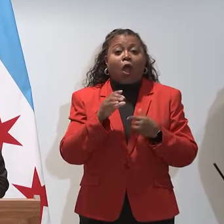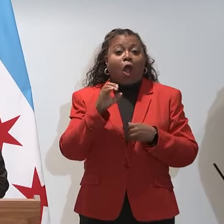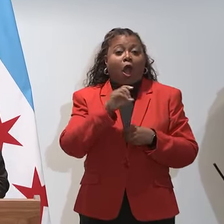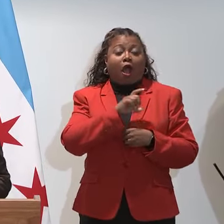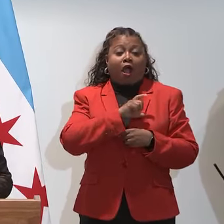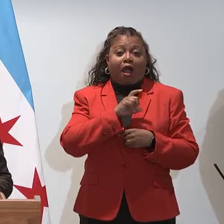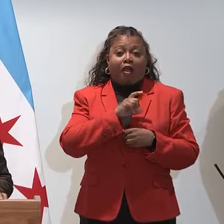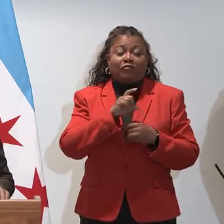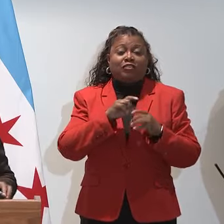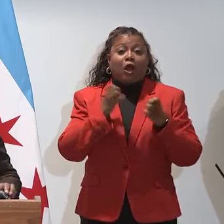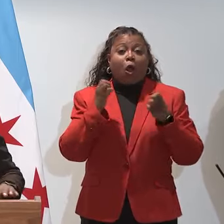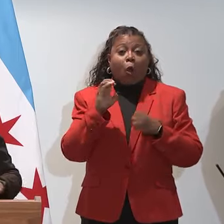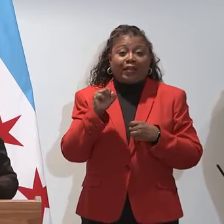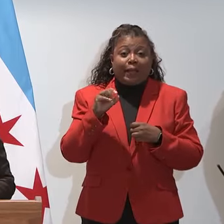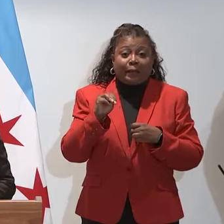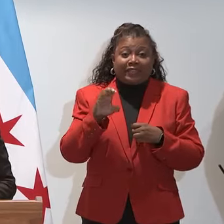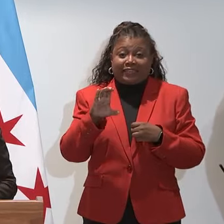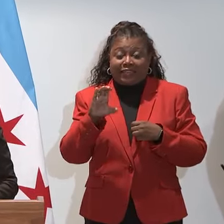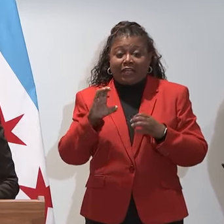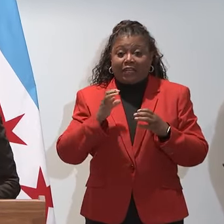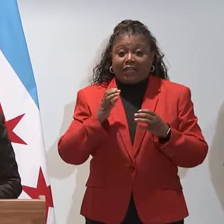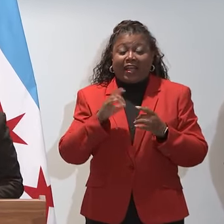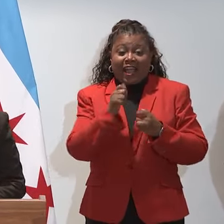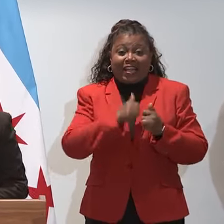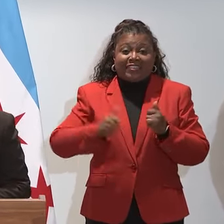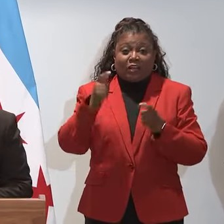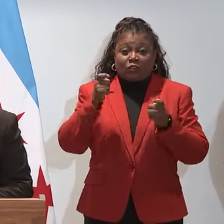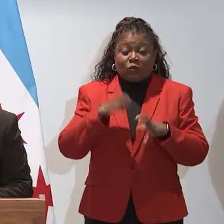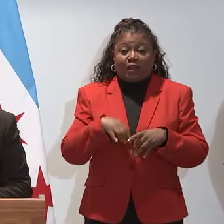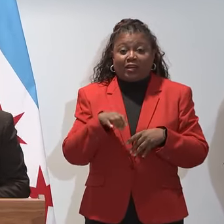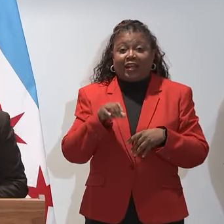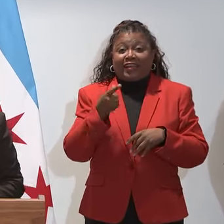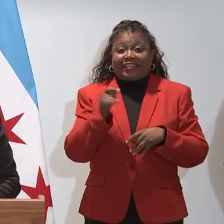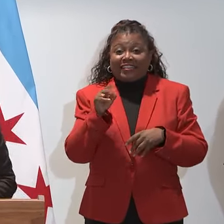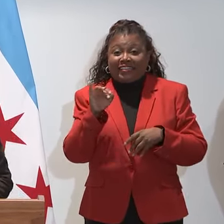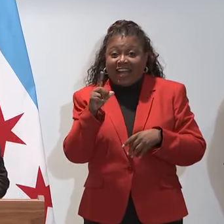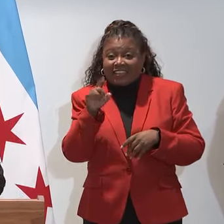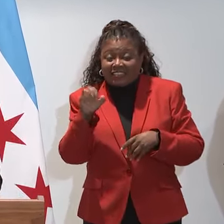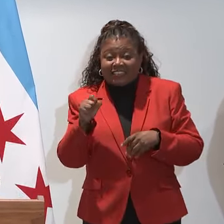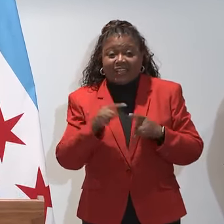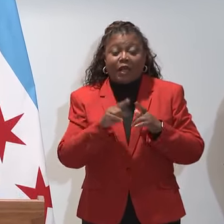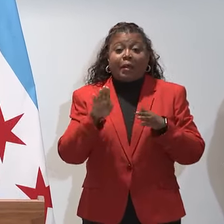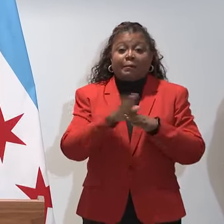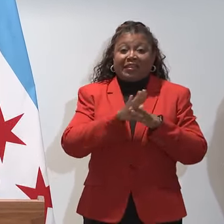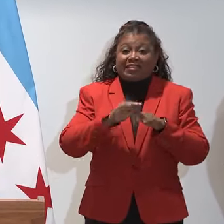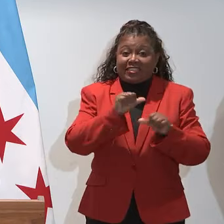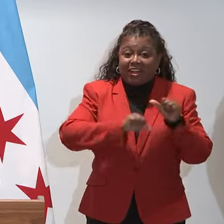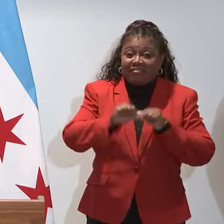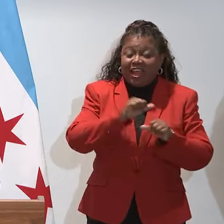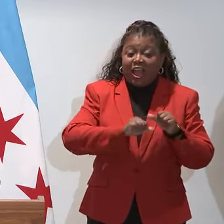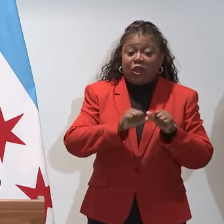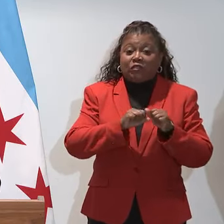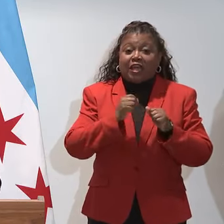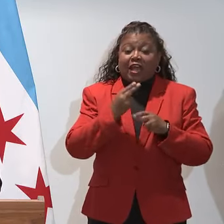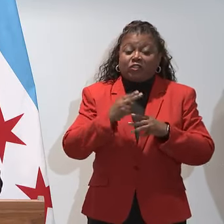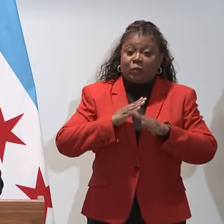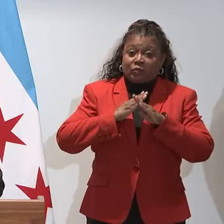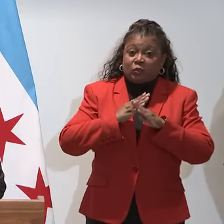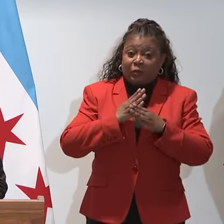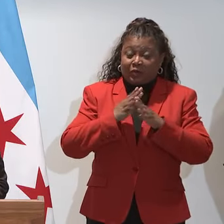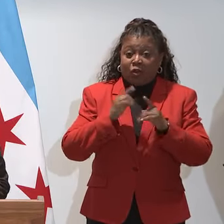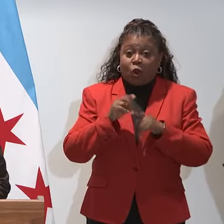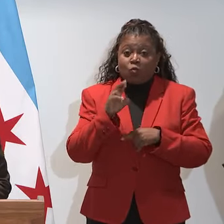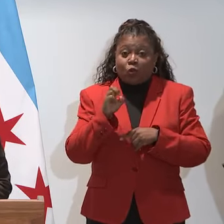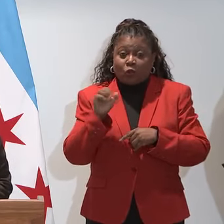Office of Emergency Management Communications Executive Director Rich Guidis, Department of Business Affairs and Consumer Protection